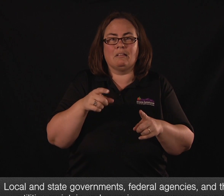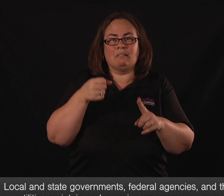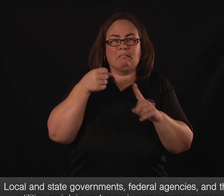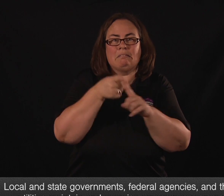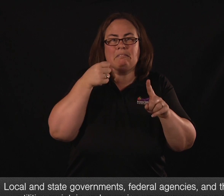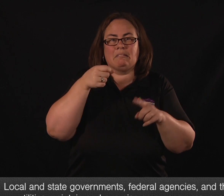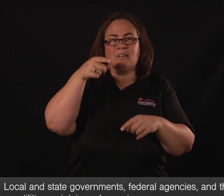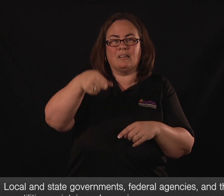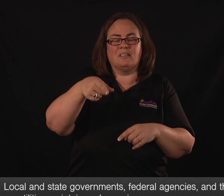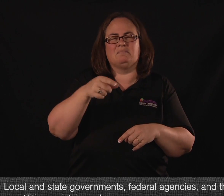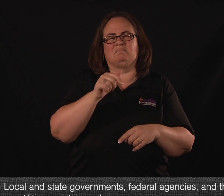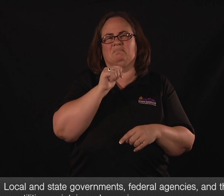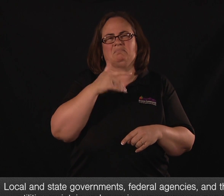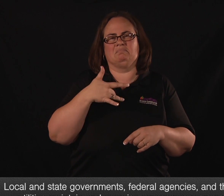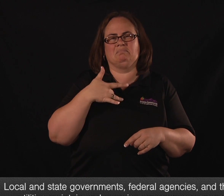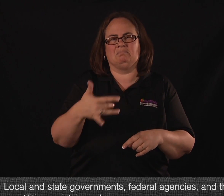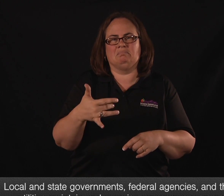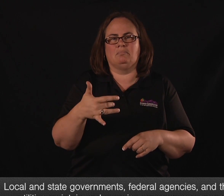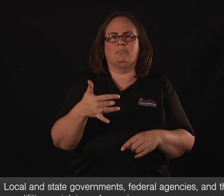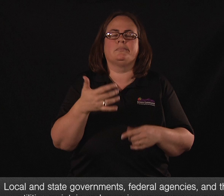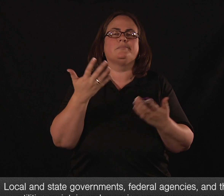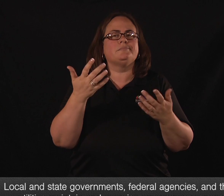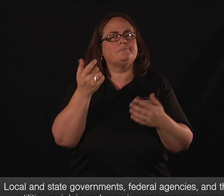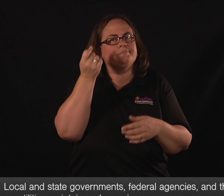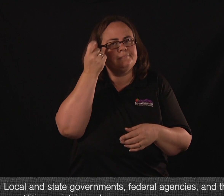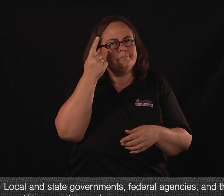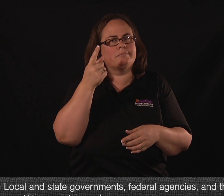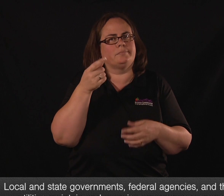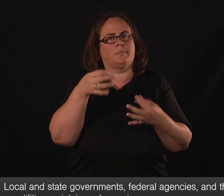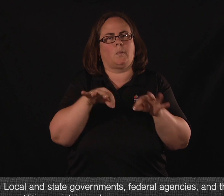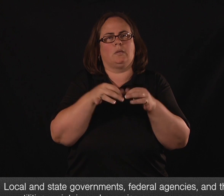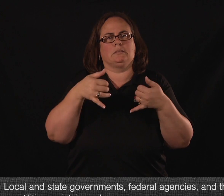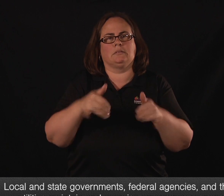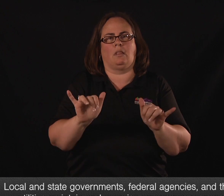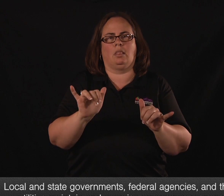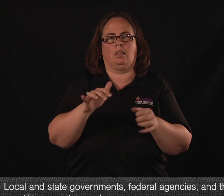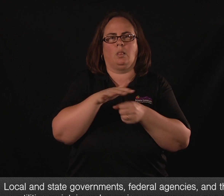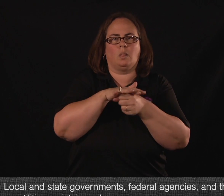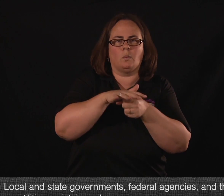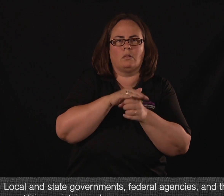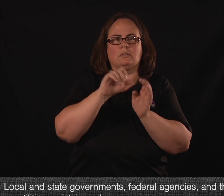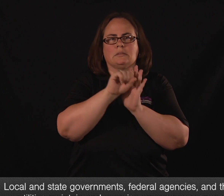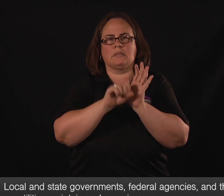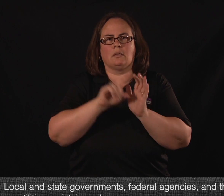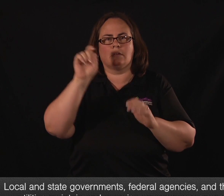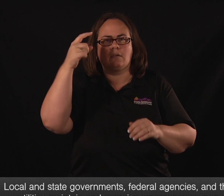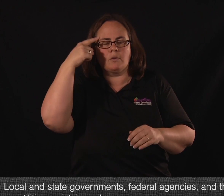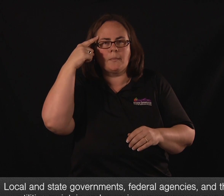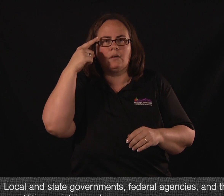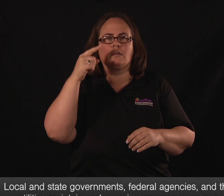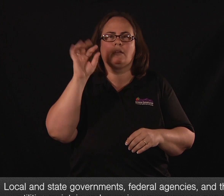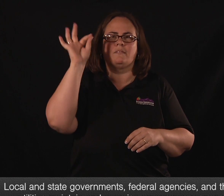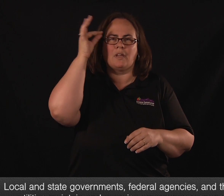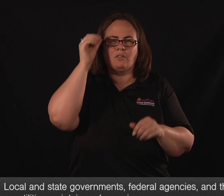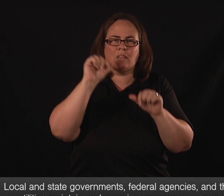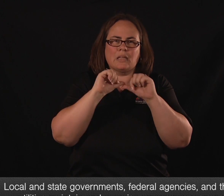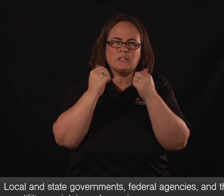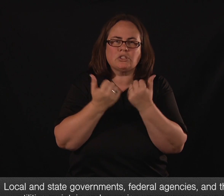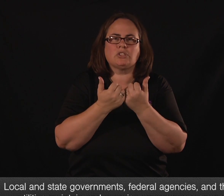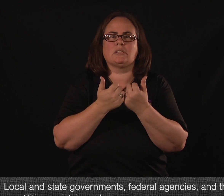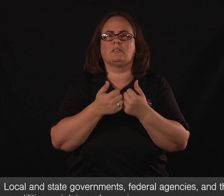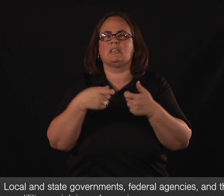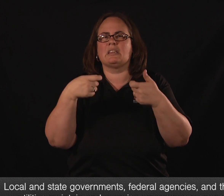Local and state governments, federal agencies, and the electric utilities maintain and exercise